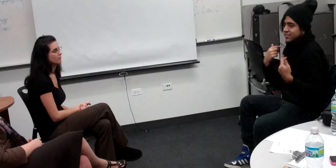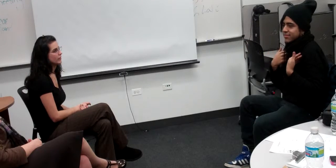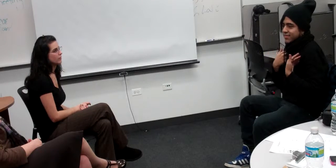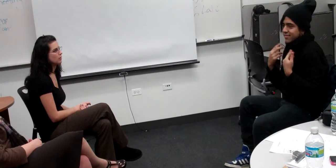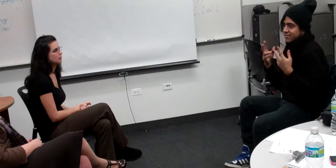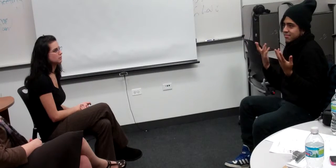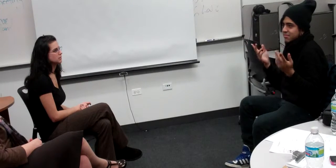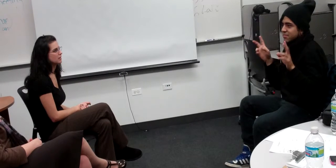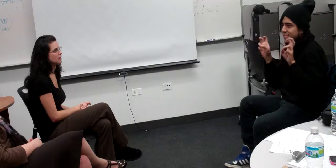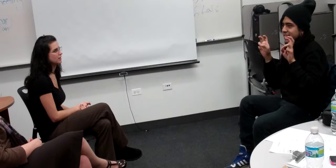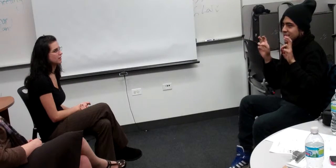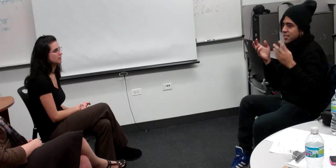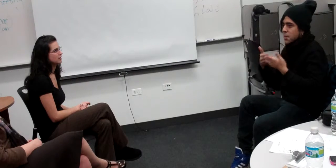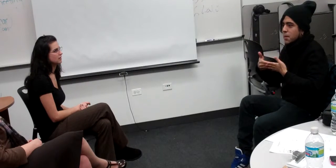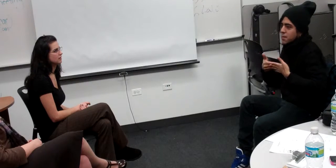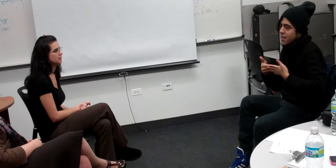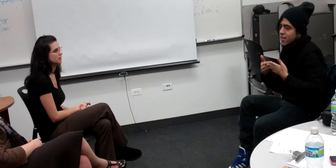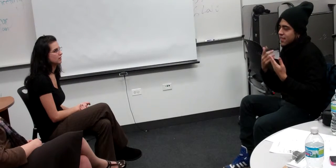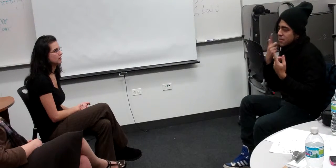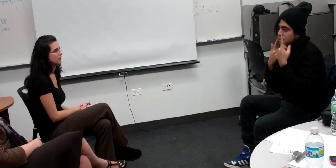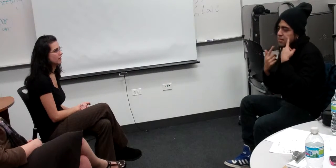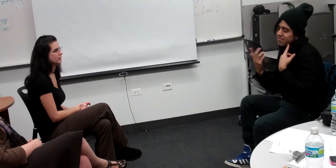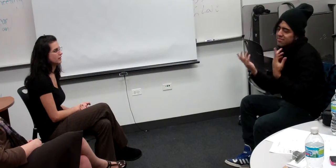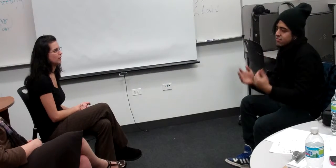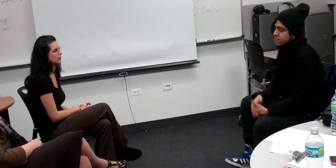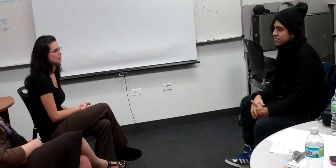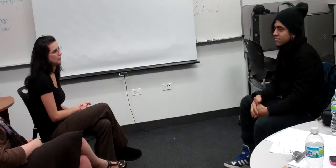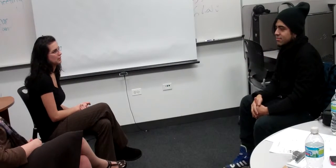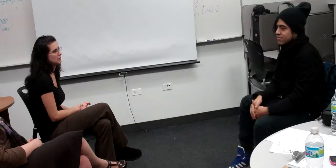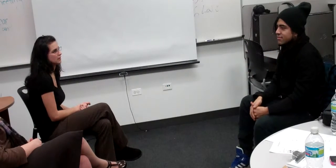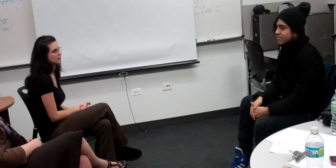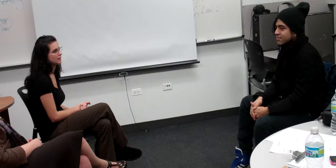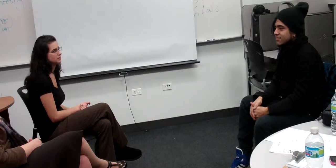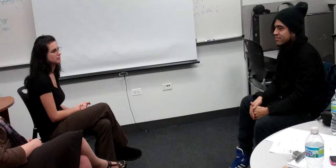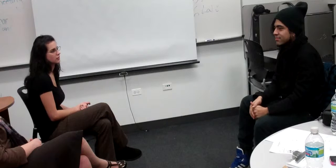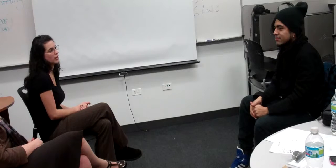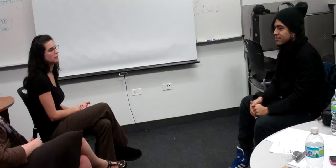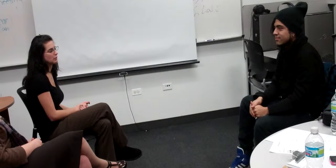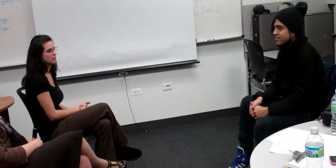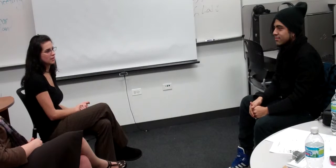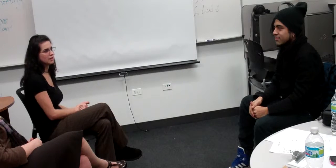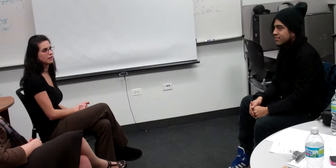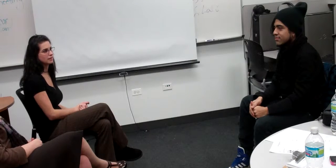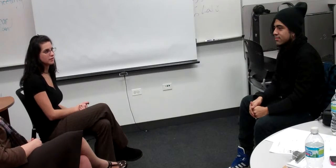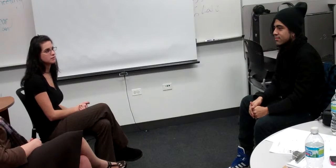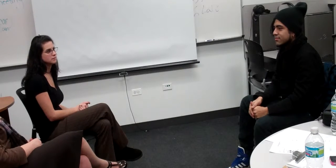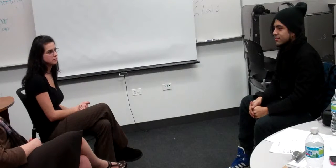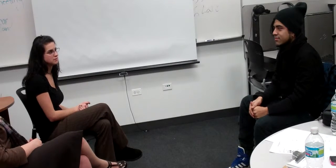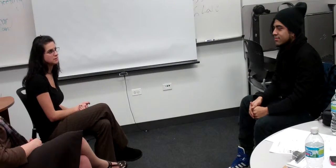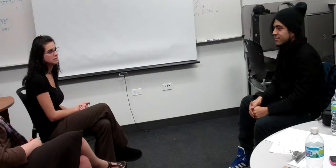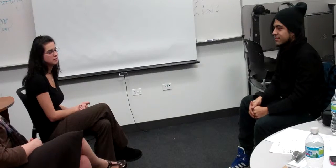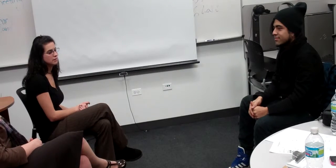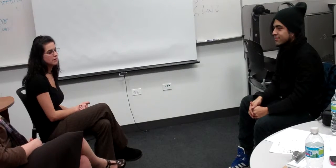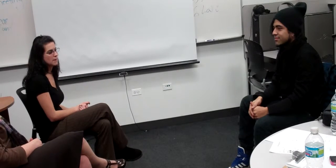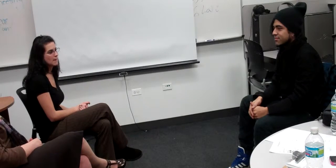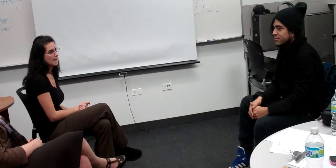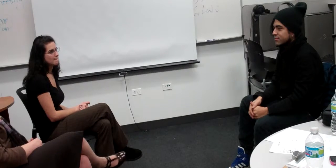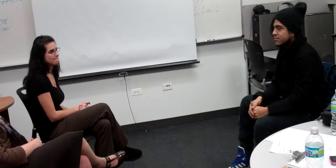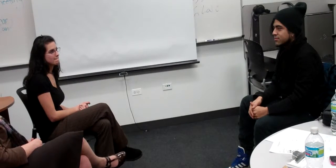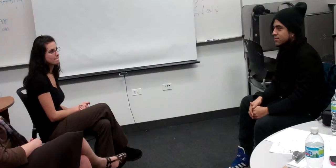I don't want people to think that, you know, I'm a baby and then or cry baby and I can't handle it. So you had this really